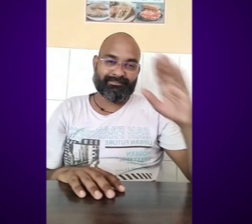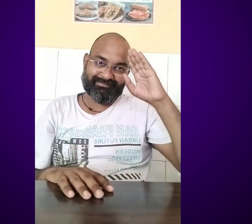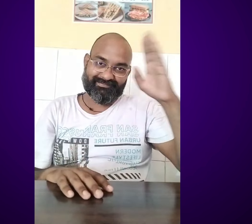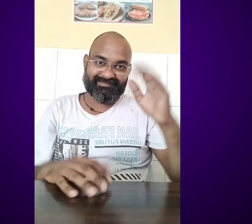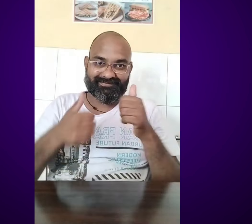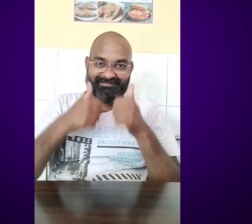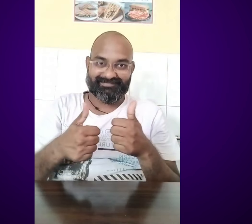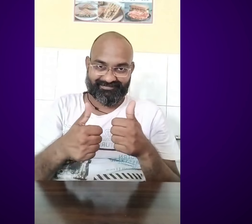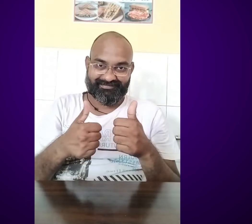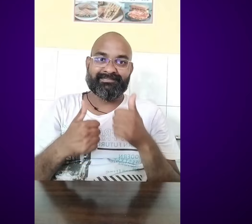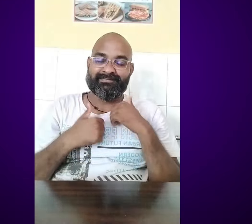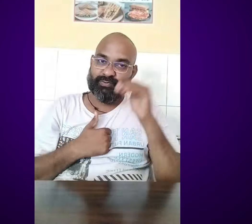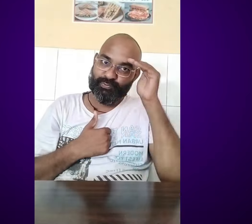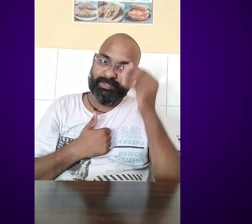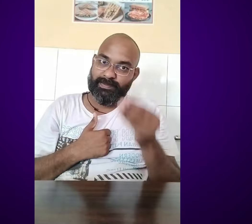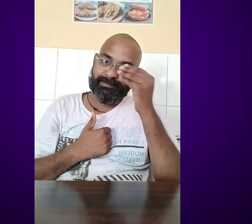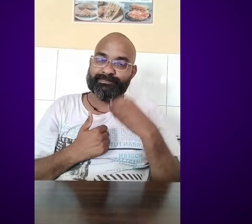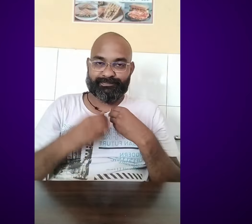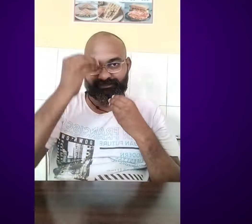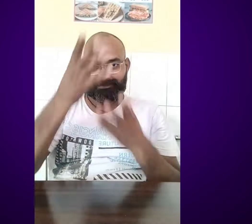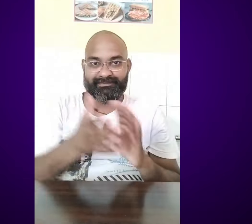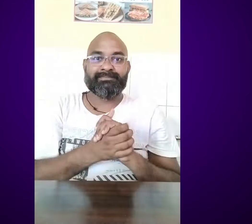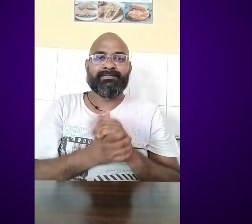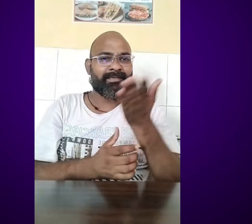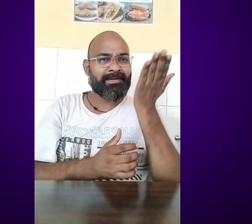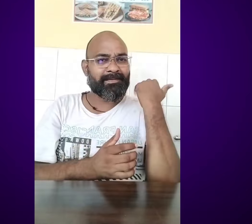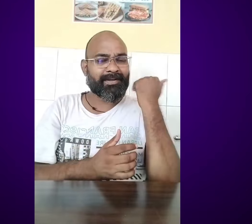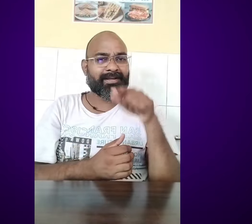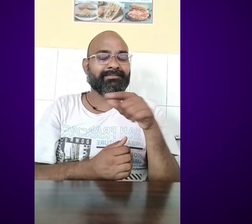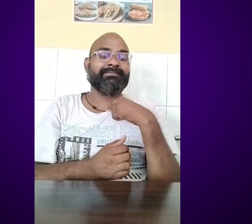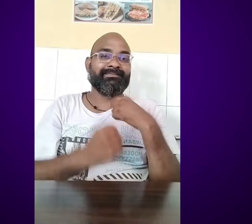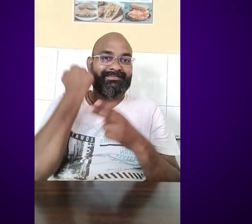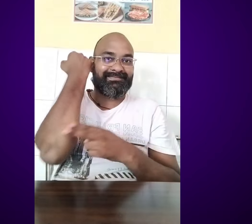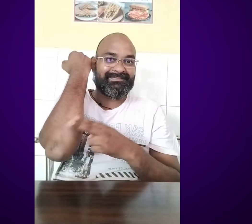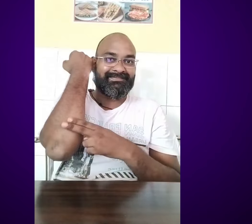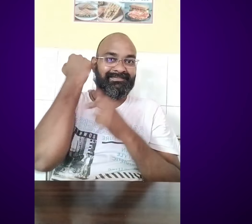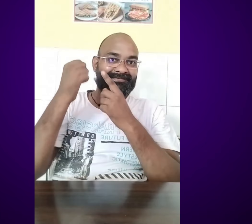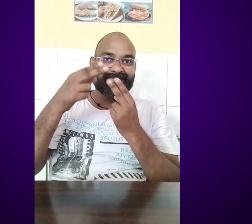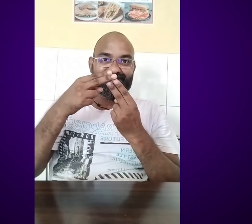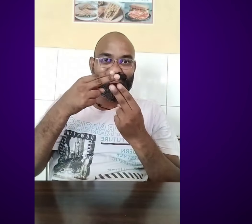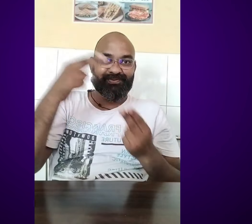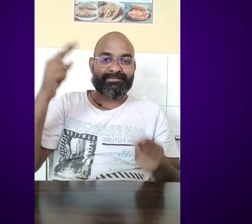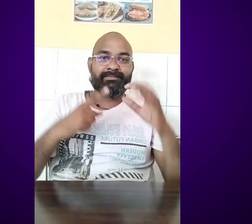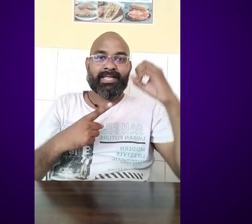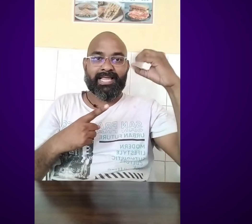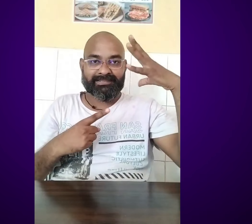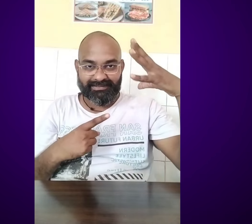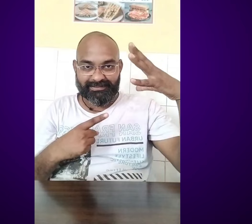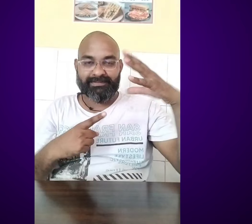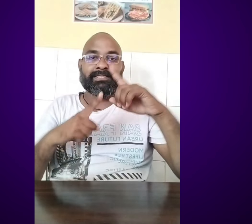and eligibility. Potential benefits. Tax deductions. Section 80U of the Income Tax